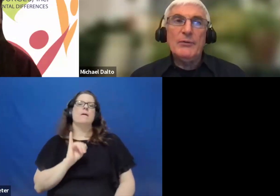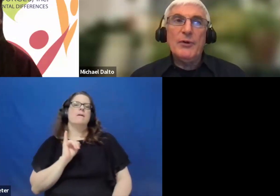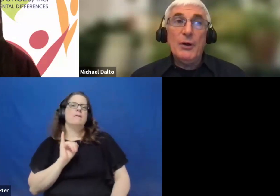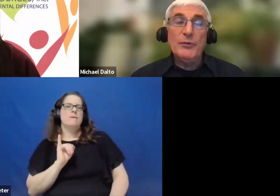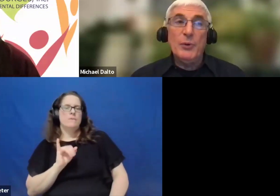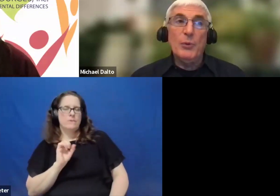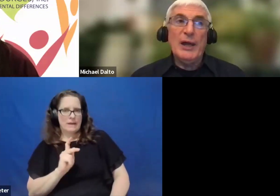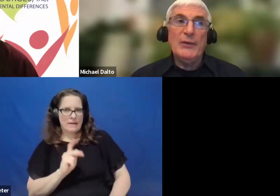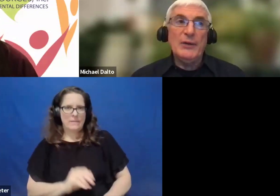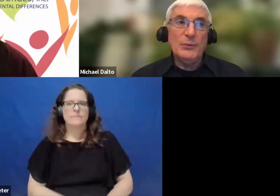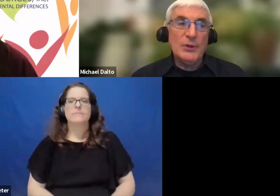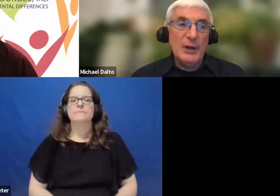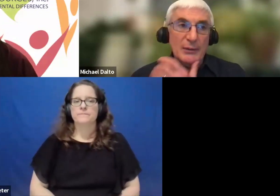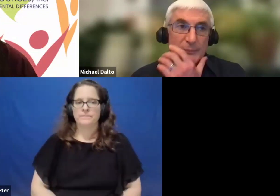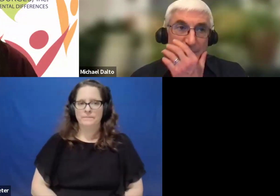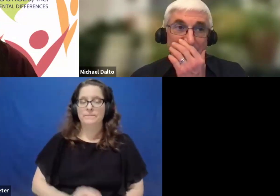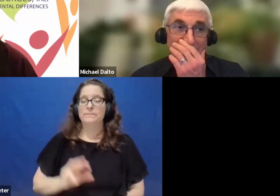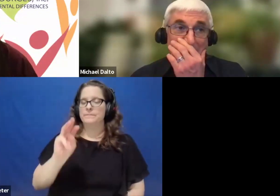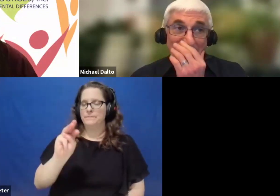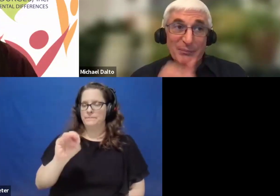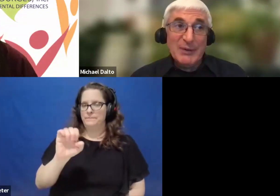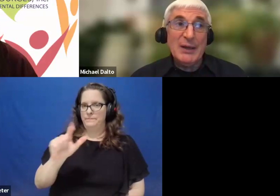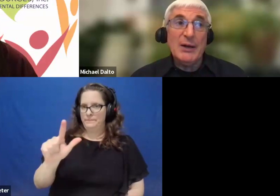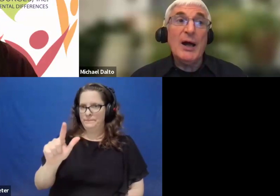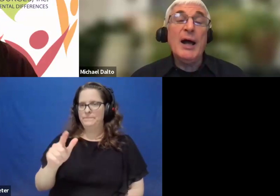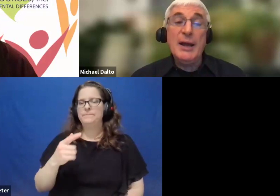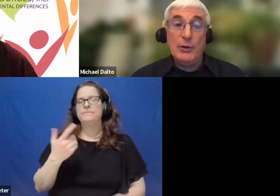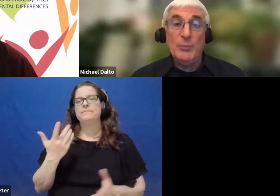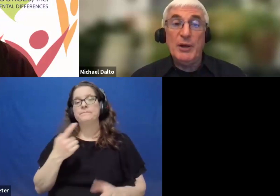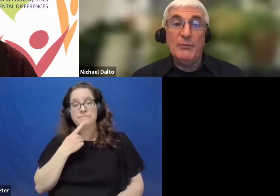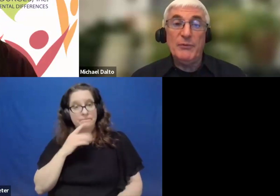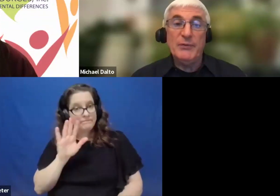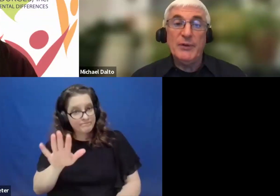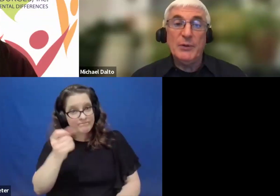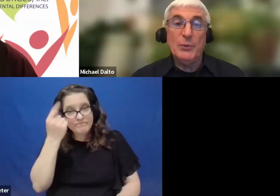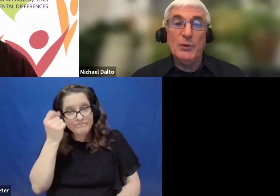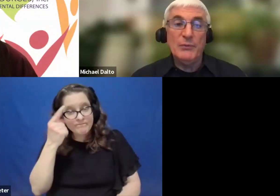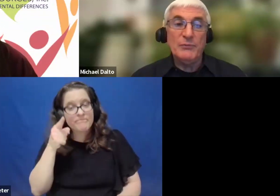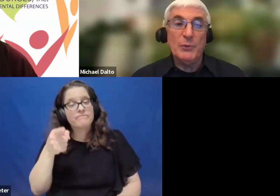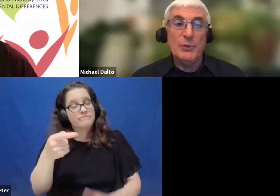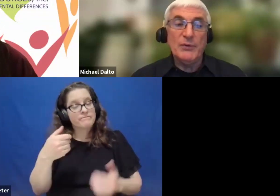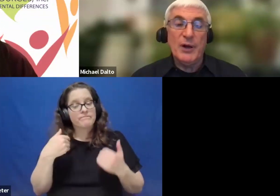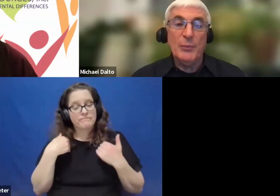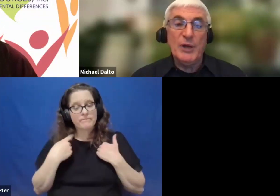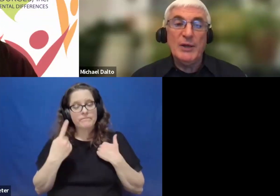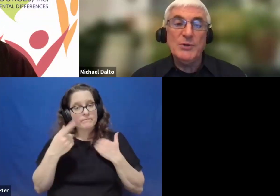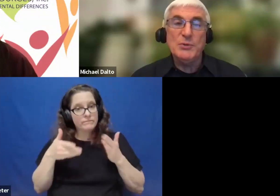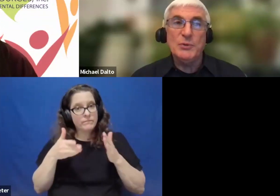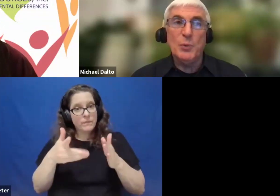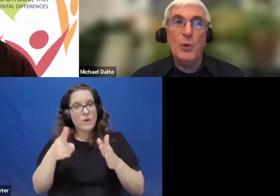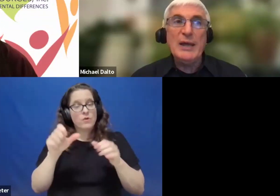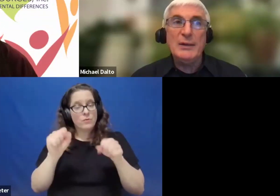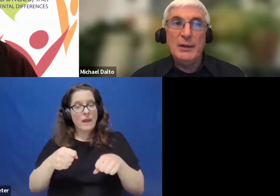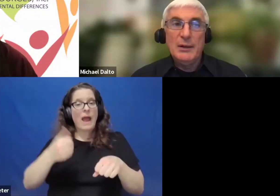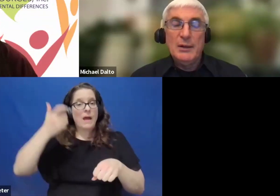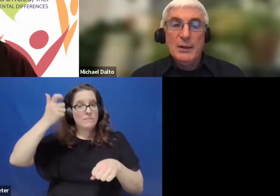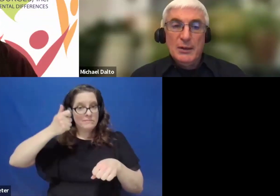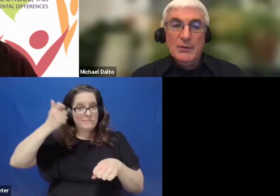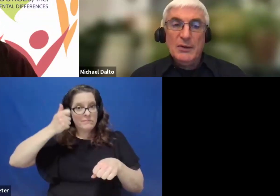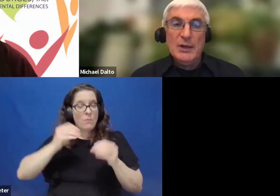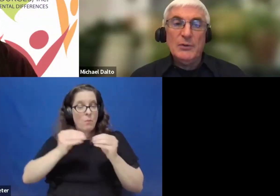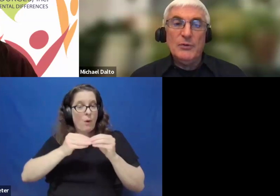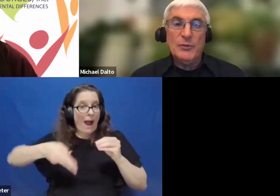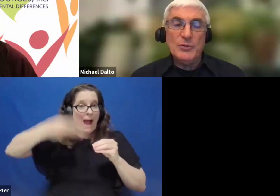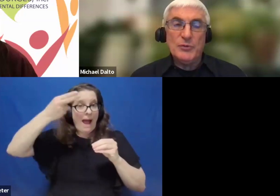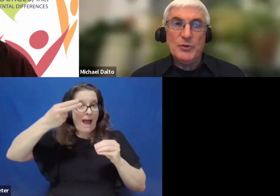Now, there's also a way that you can get a higher benefit than you would at full retirement age. You could wait